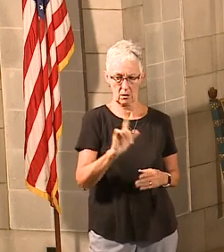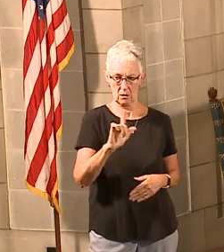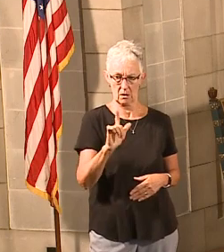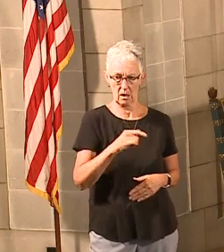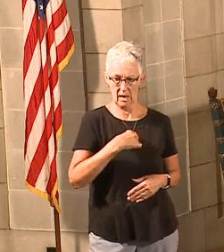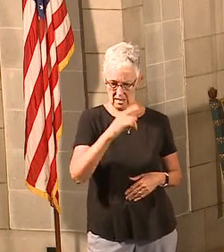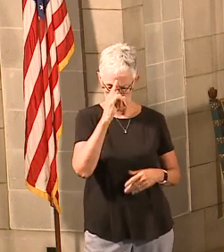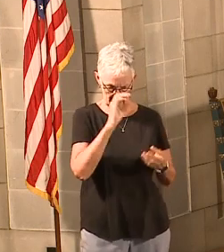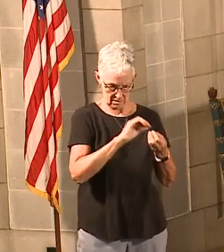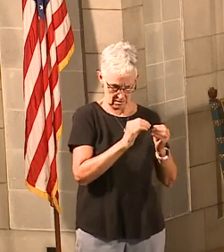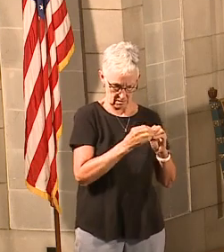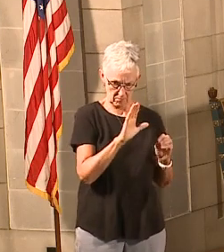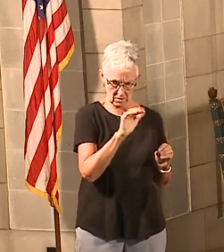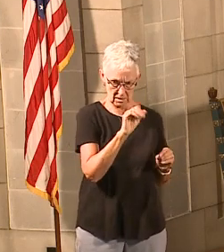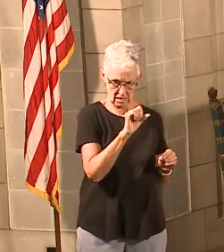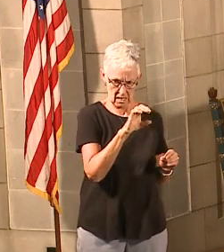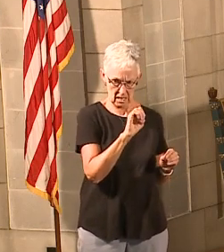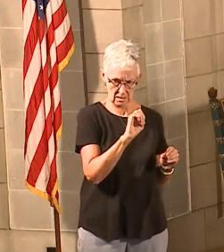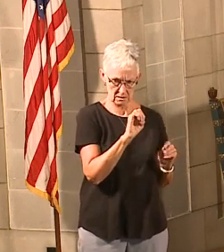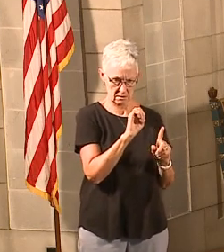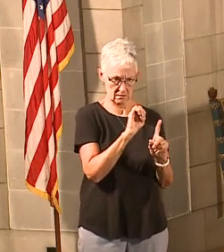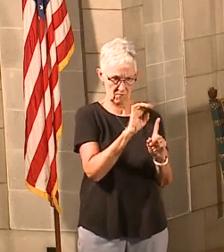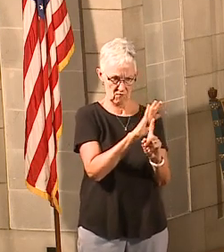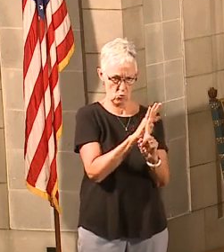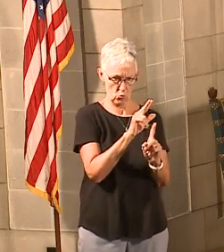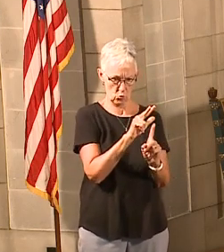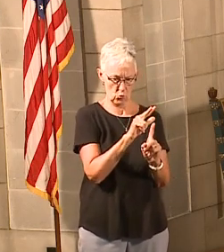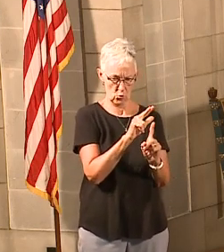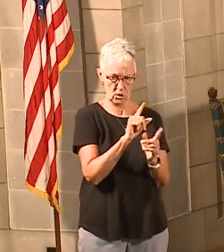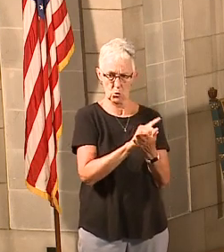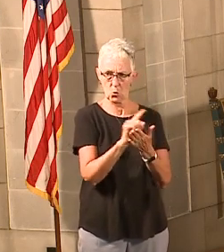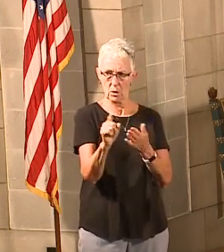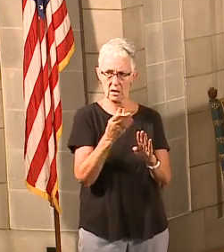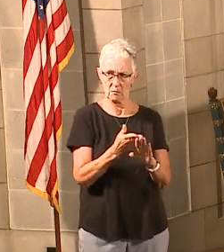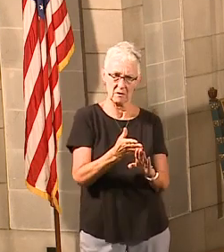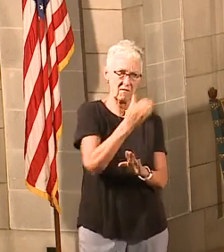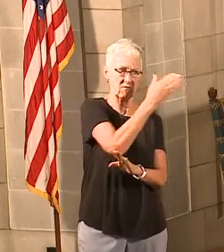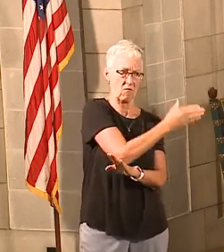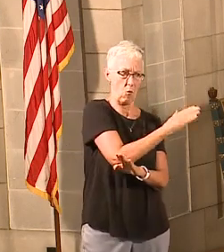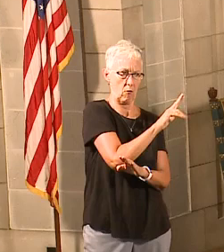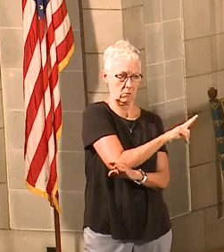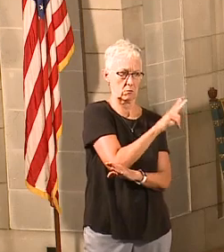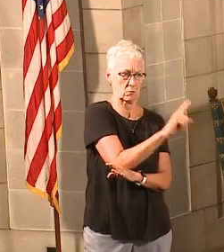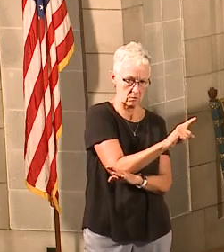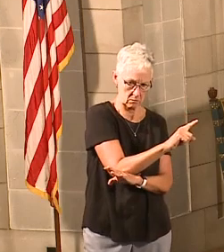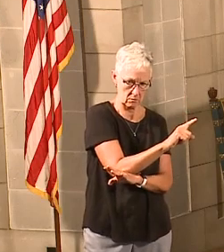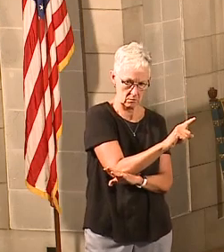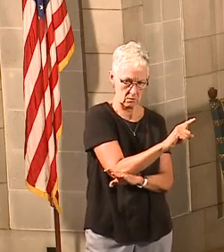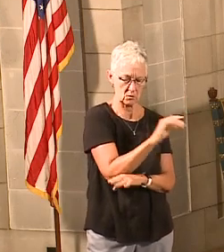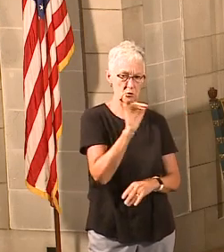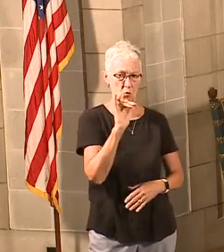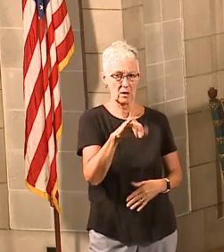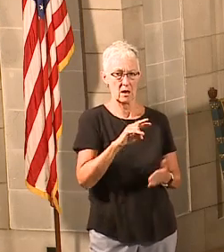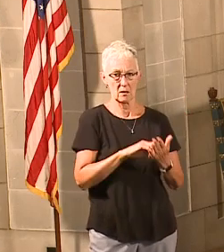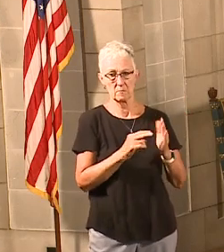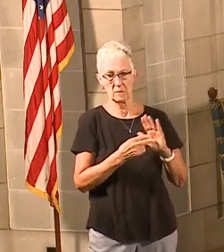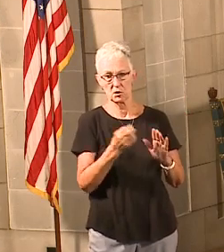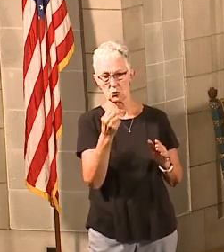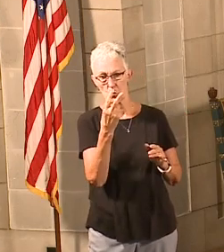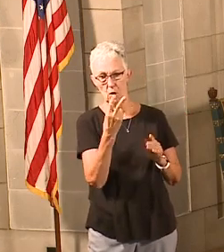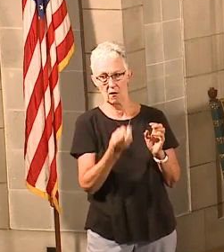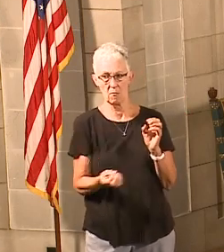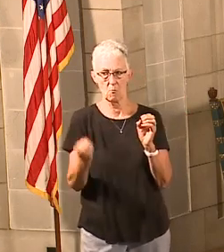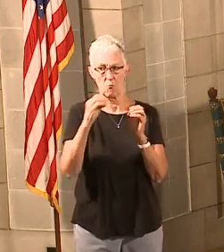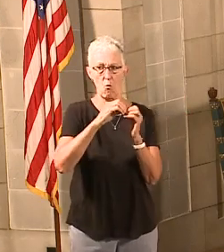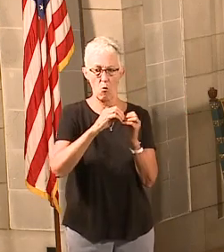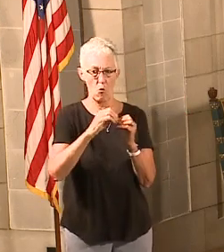was at 43, and the previous week had been at 31, so that was like a dozen or so new cases on a daily basis in a metropolitan area.